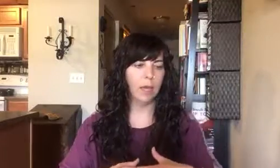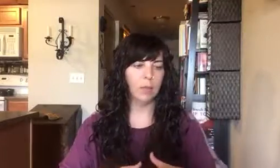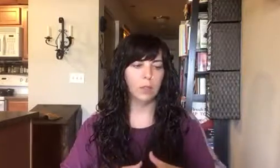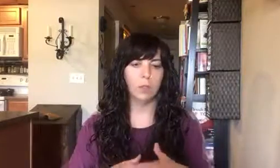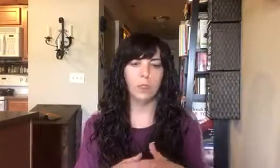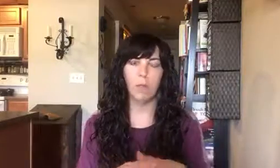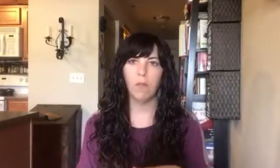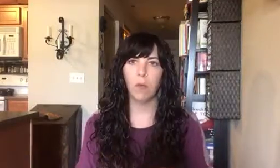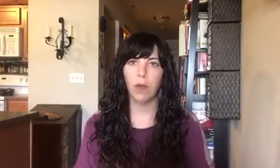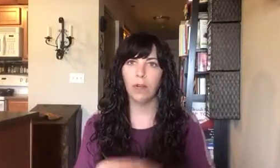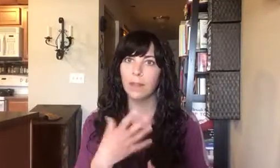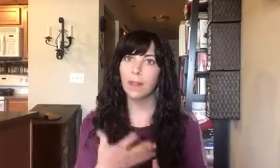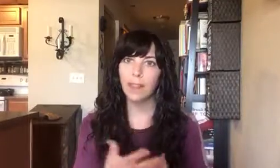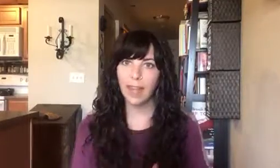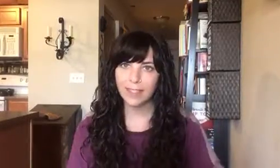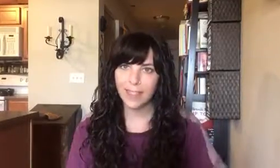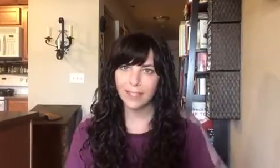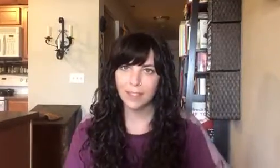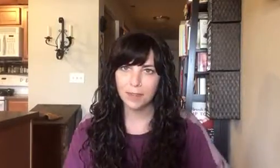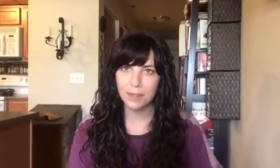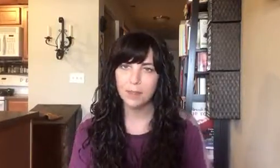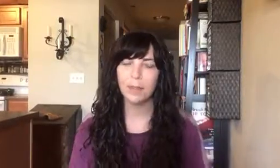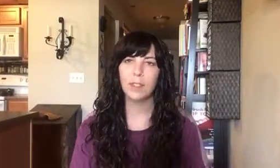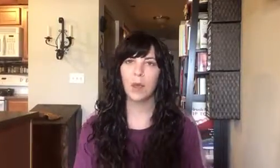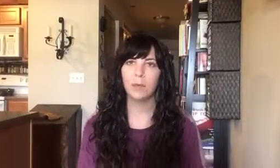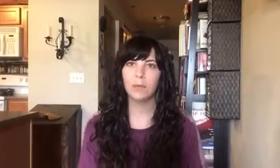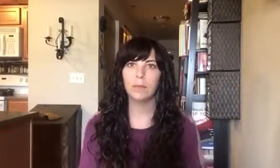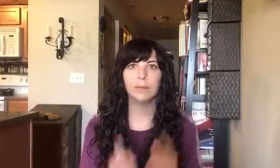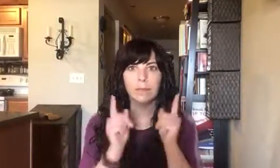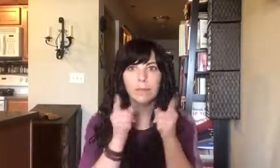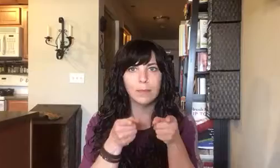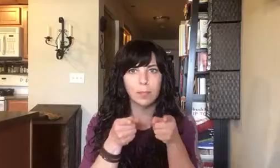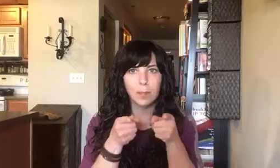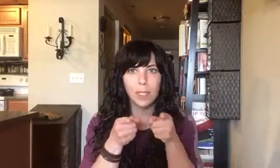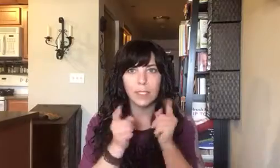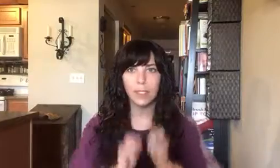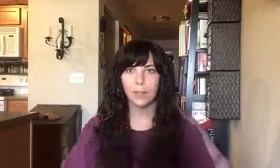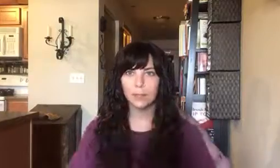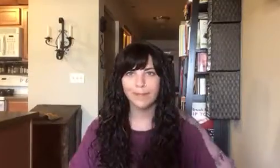used them for the next lesson. So to be continued.